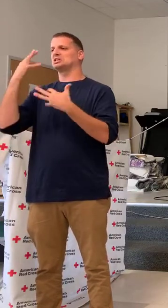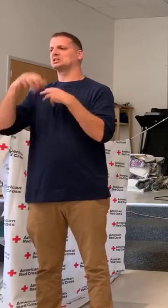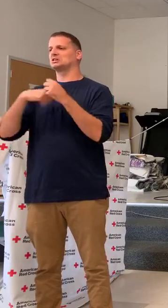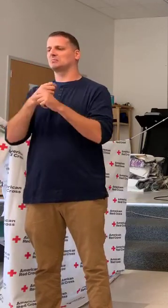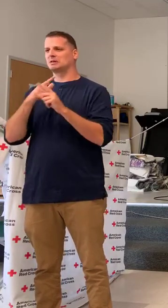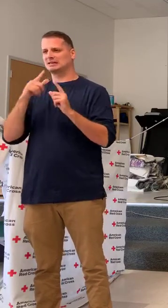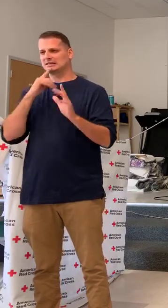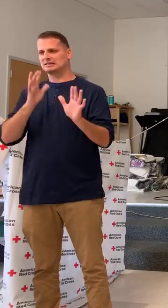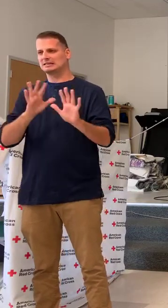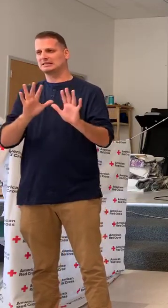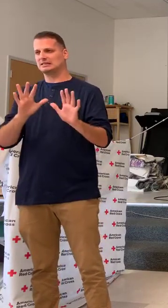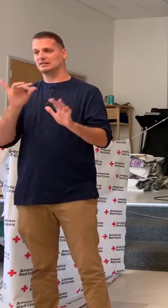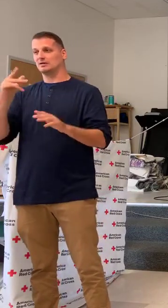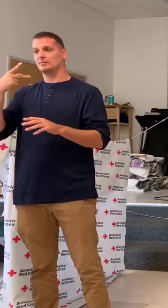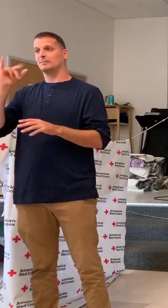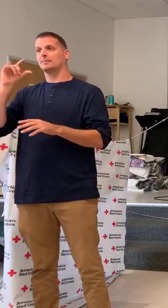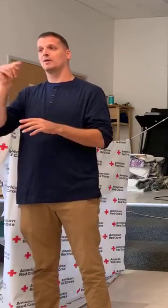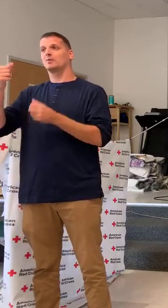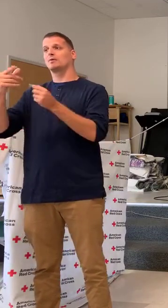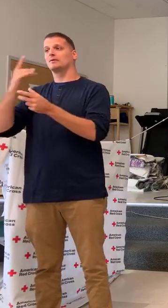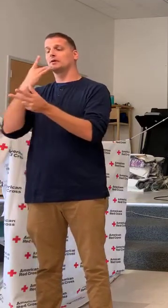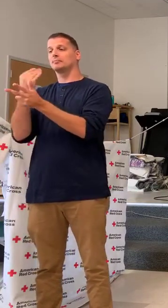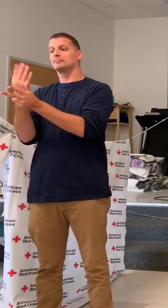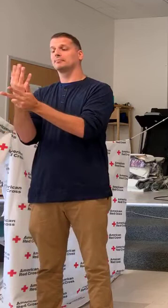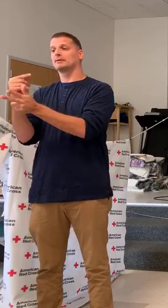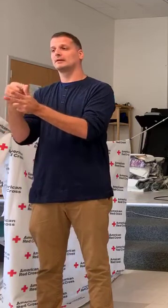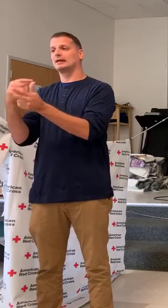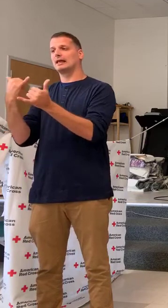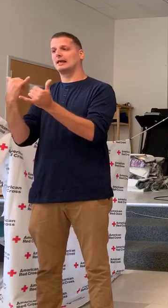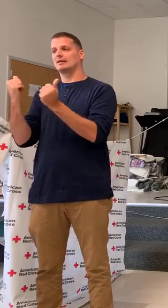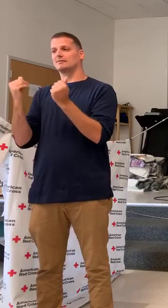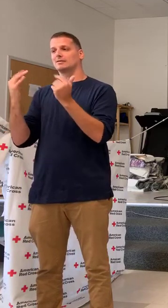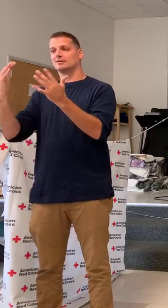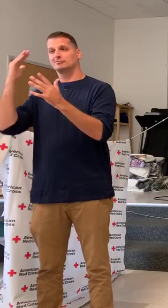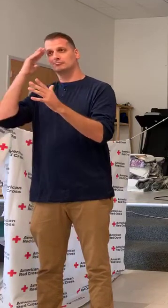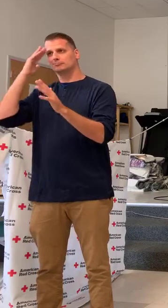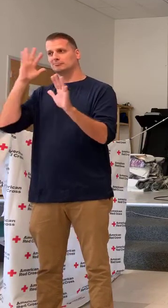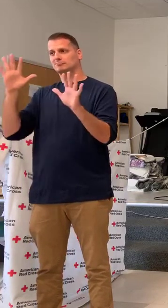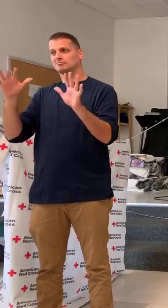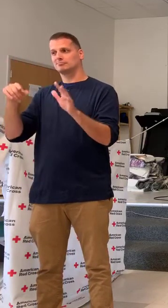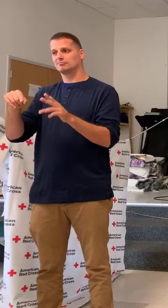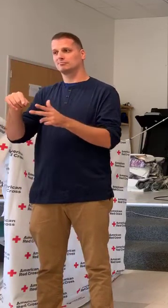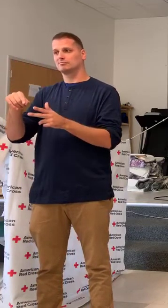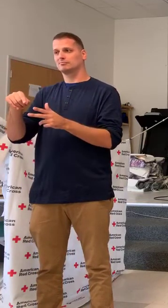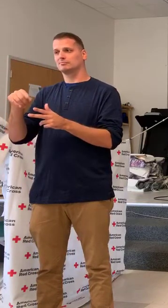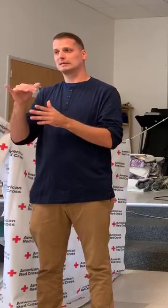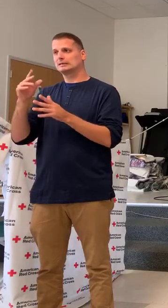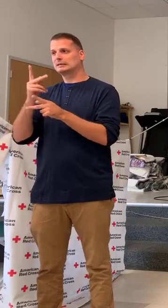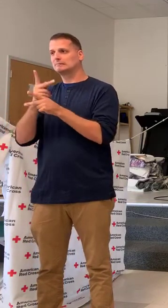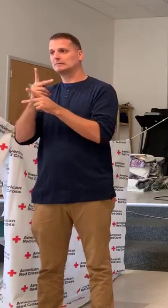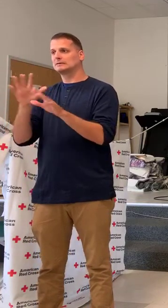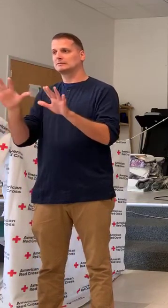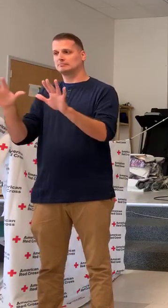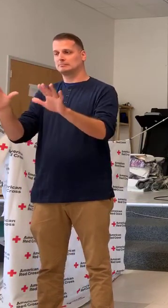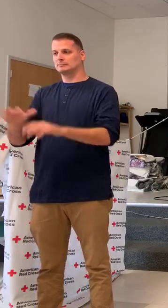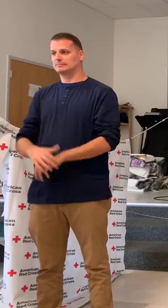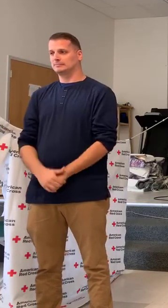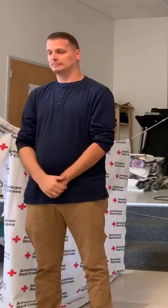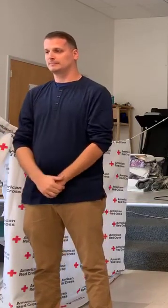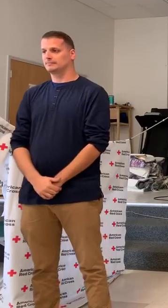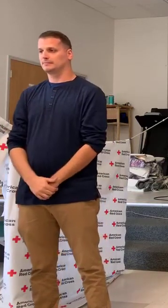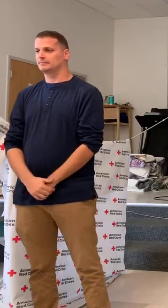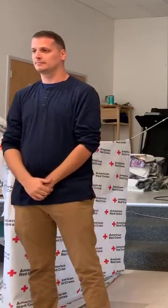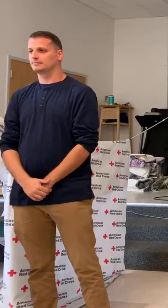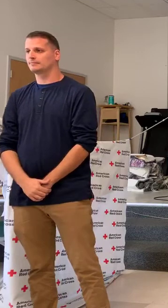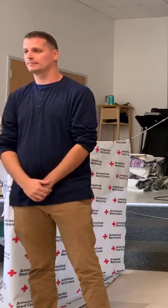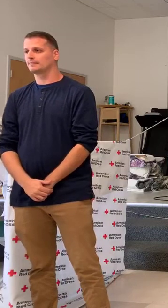car here doing construction and now through the fires. I know the road like the back of my hand, but when I'm calling in fires, while you crews are